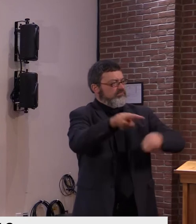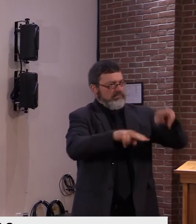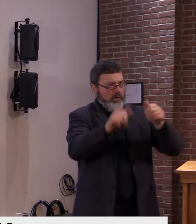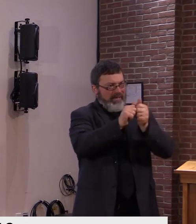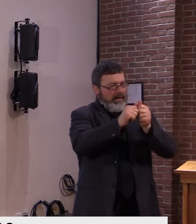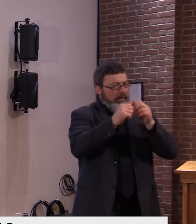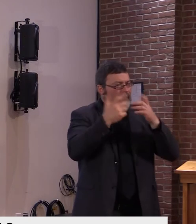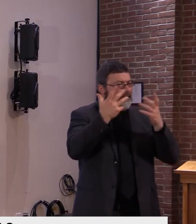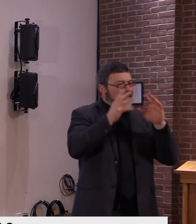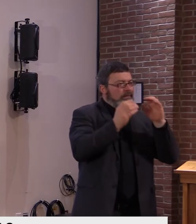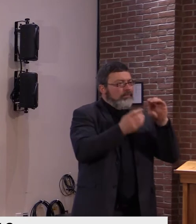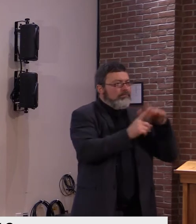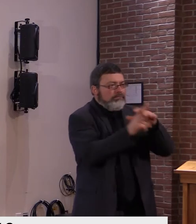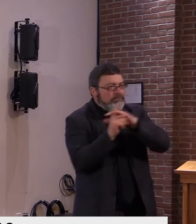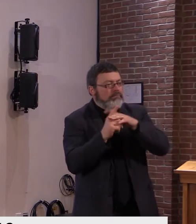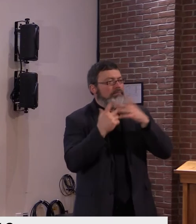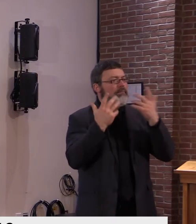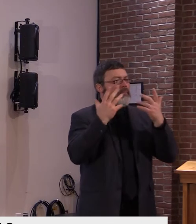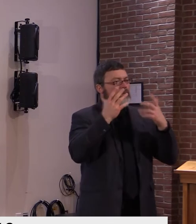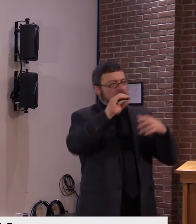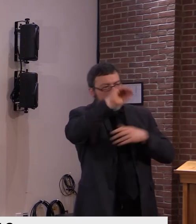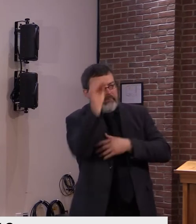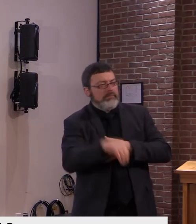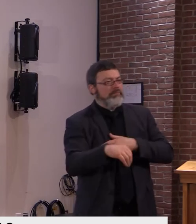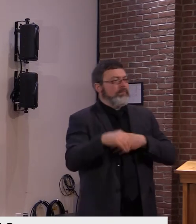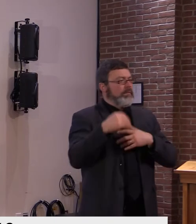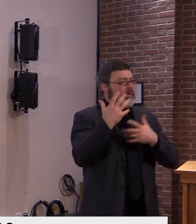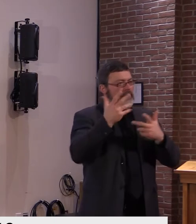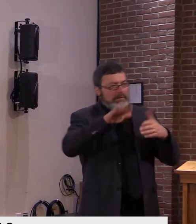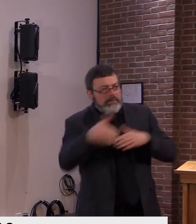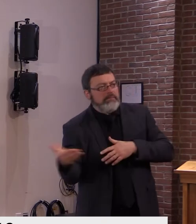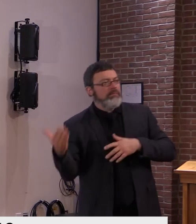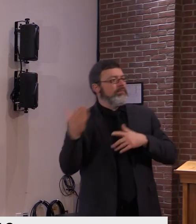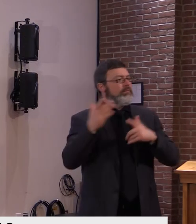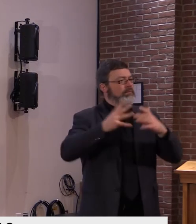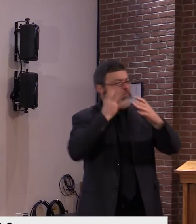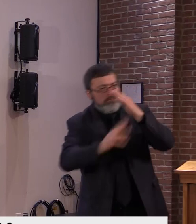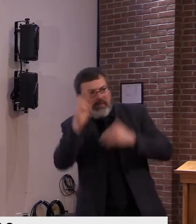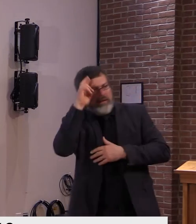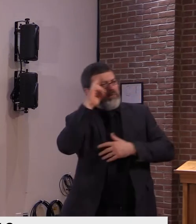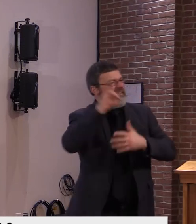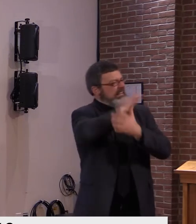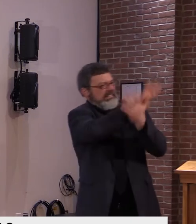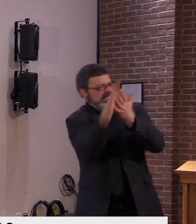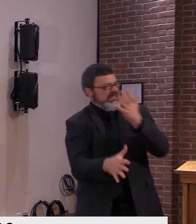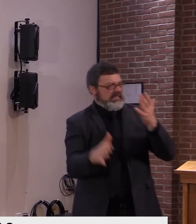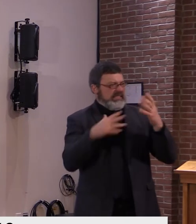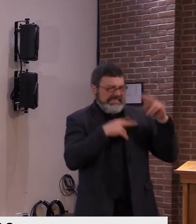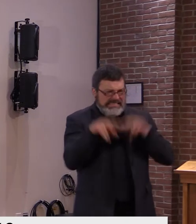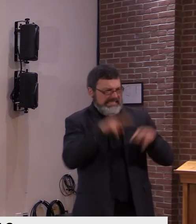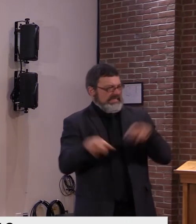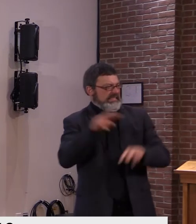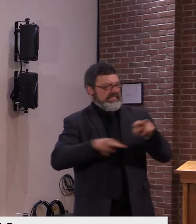hoping that what we're doing is going to work. Dr. Levine?